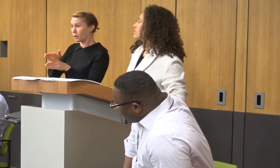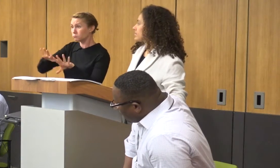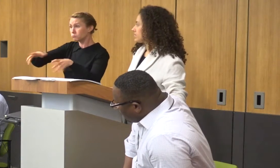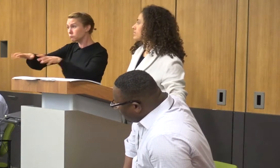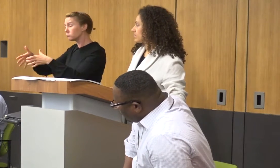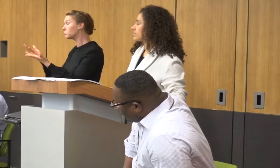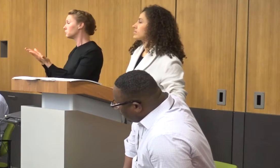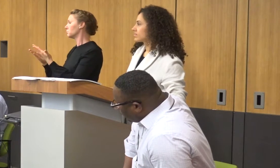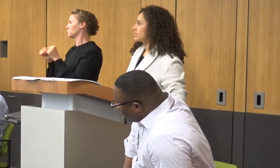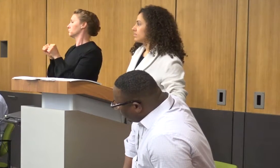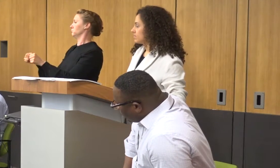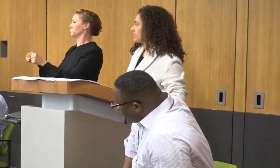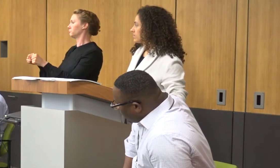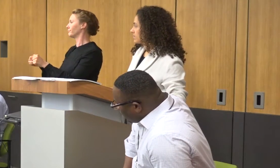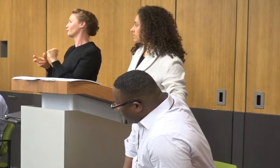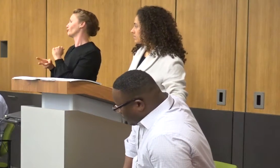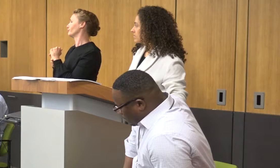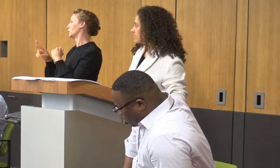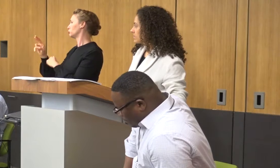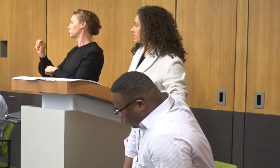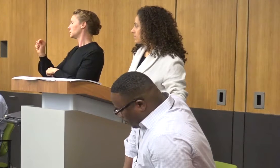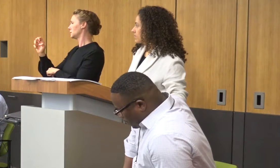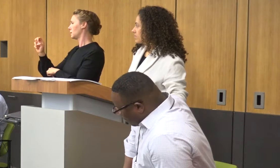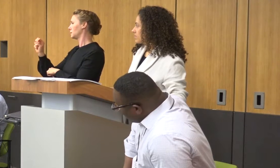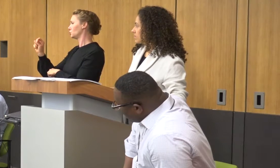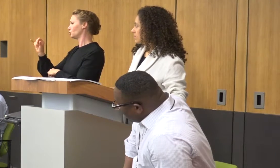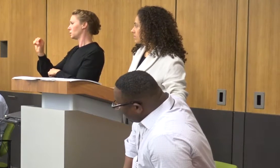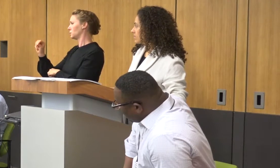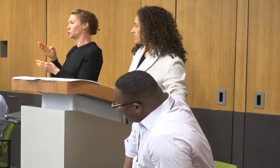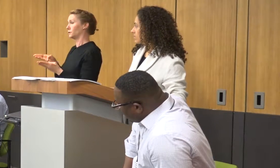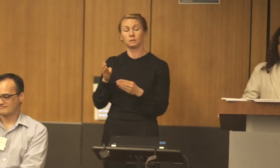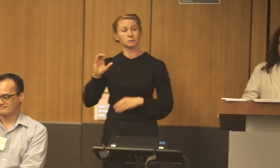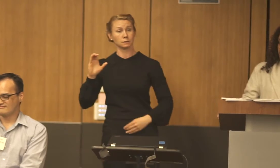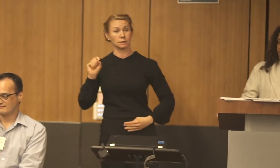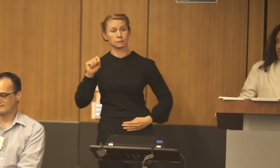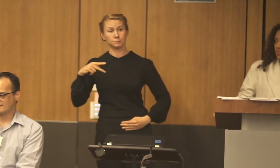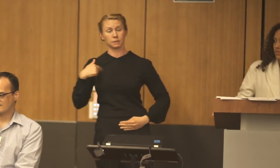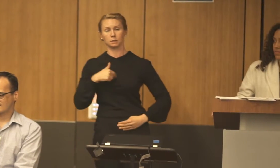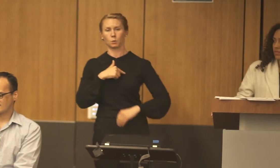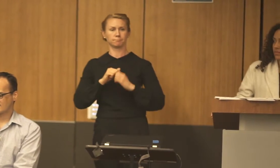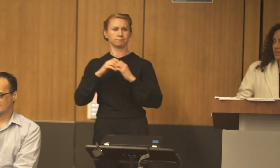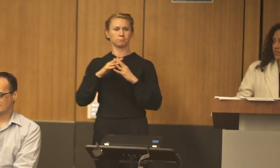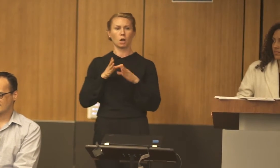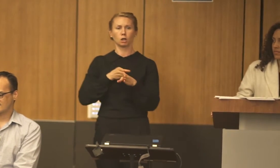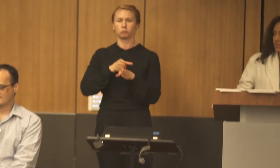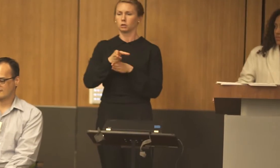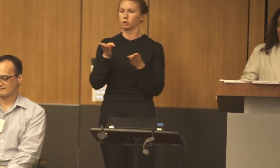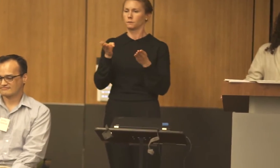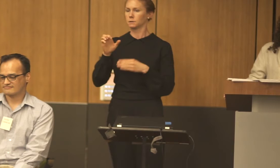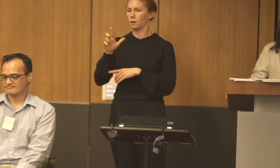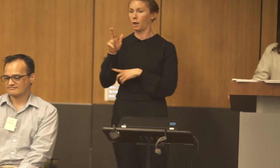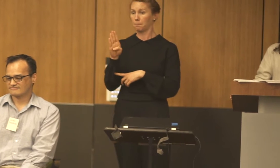retention services. So I mean, I know CTP we initiated a career service club, so it